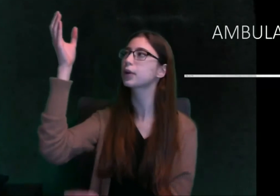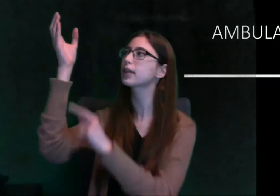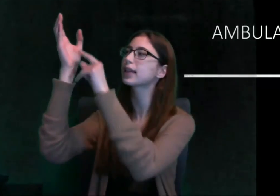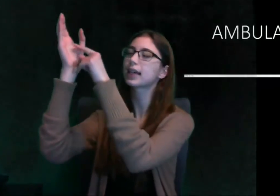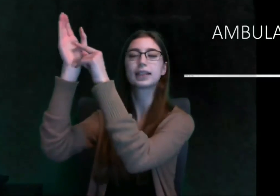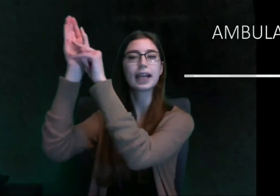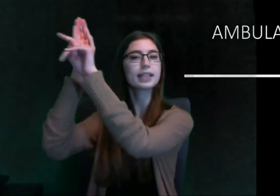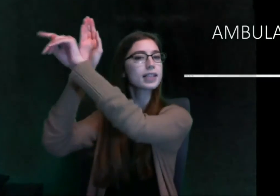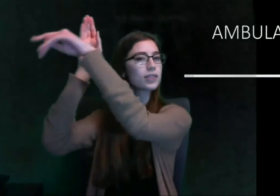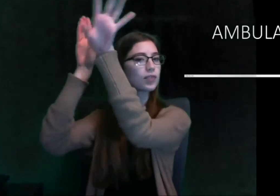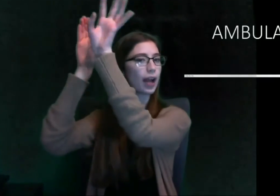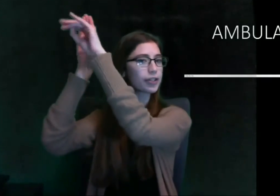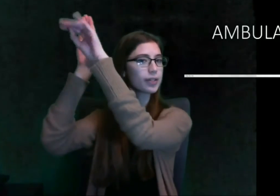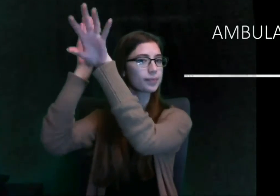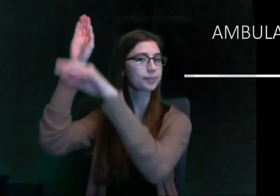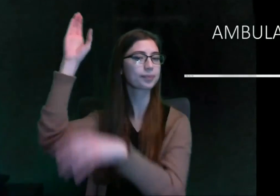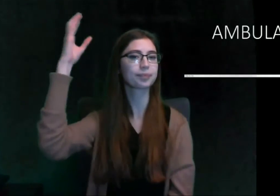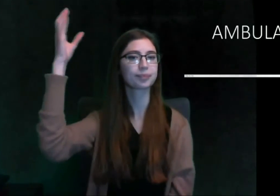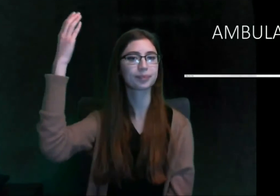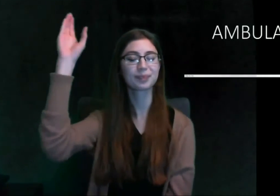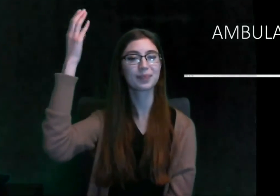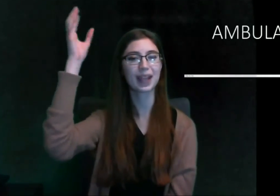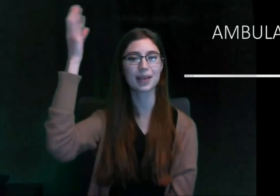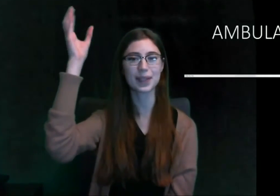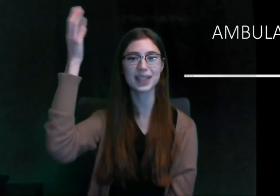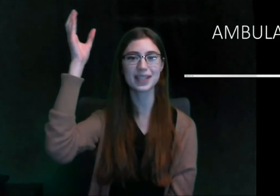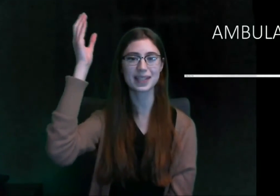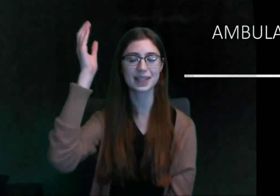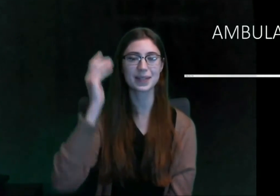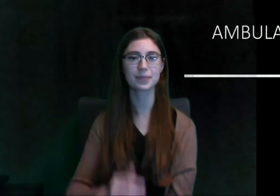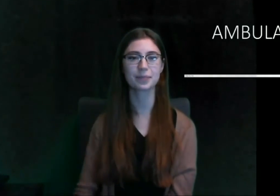like lights flashing. Ambulance.